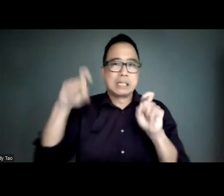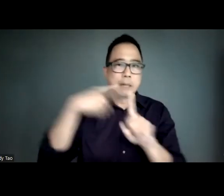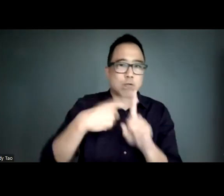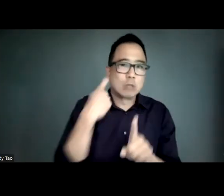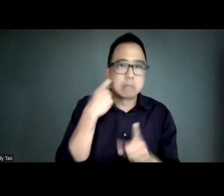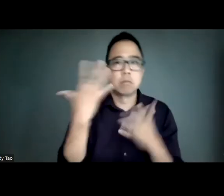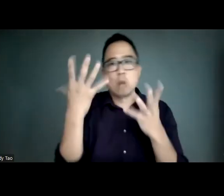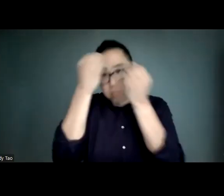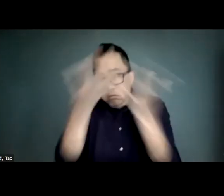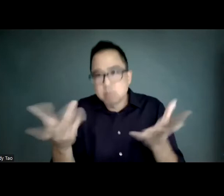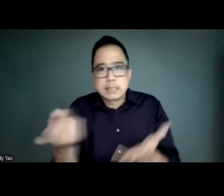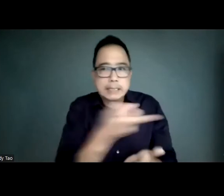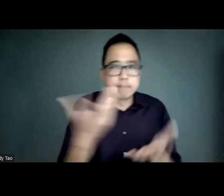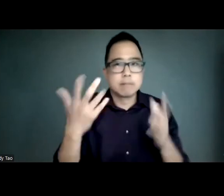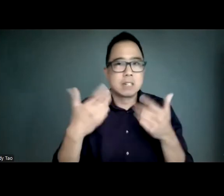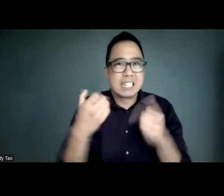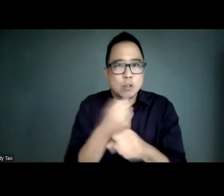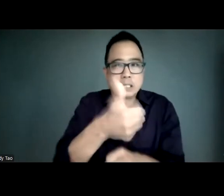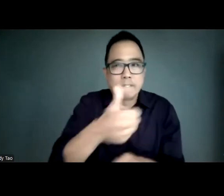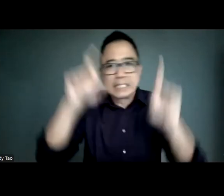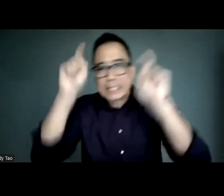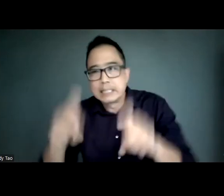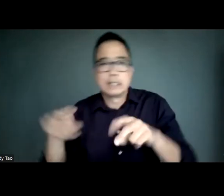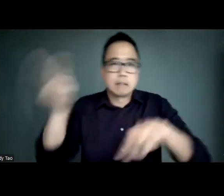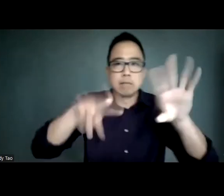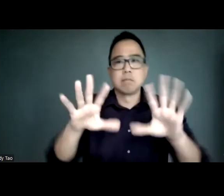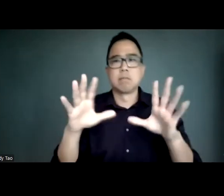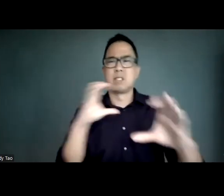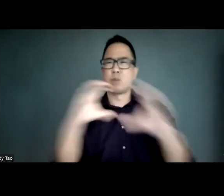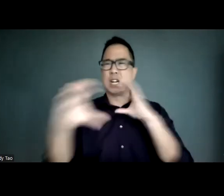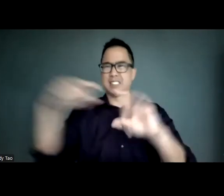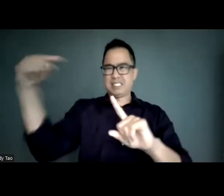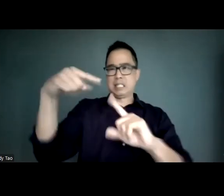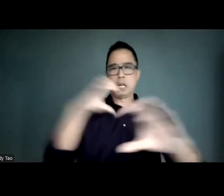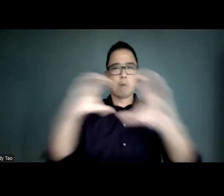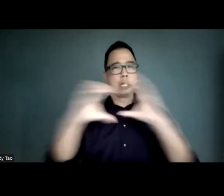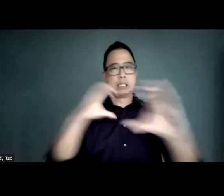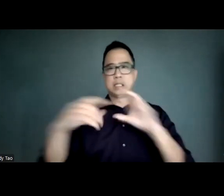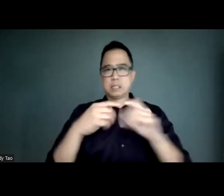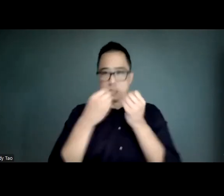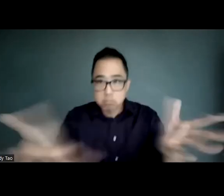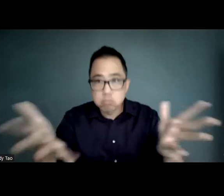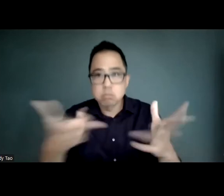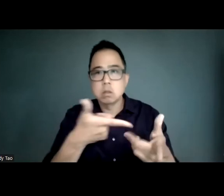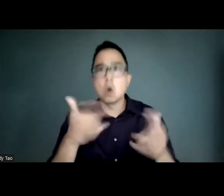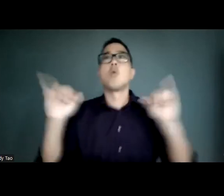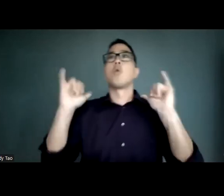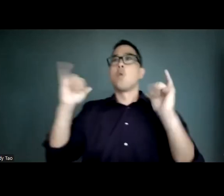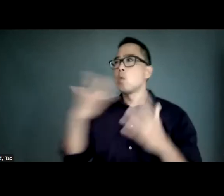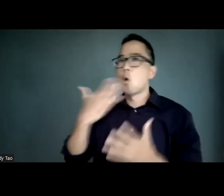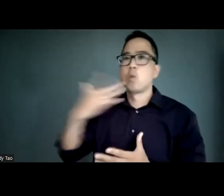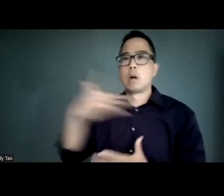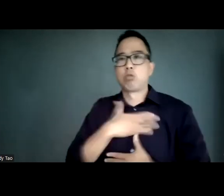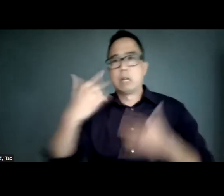Saying in a more neutral or vague way, one of our guests tested positive. Make sure to monitor your